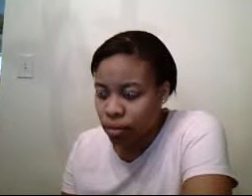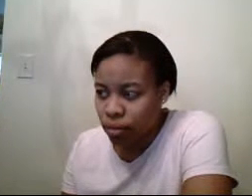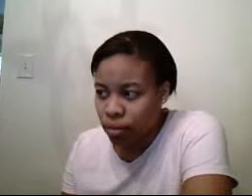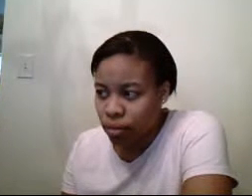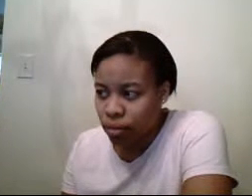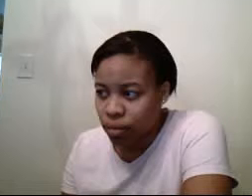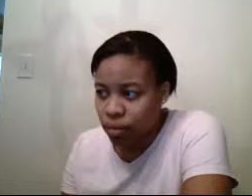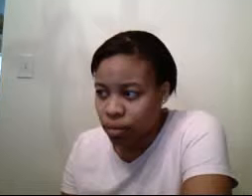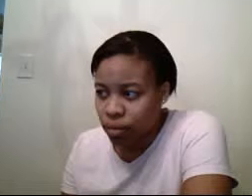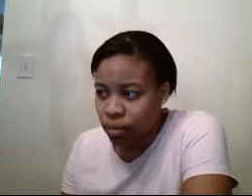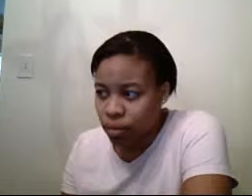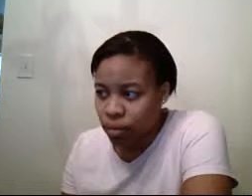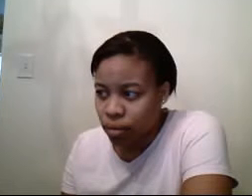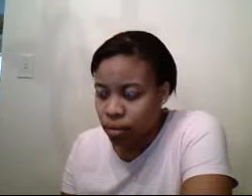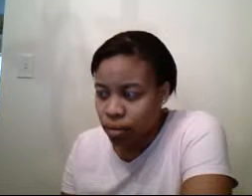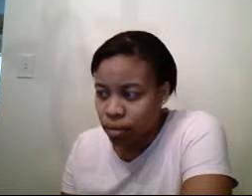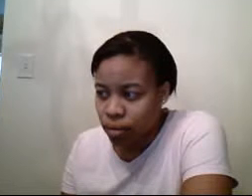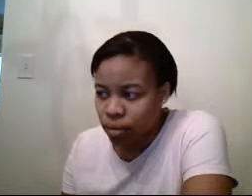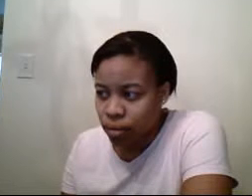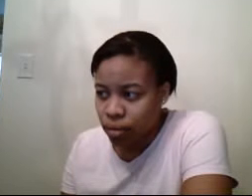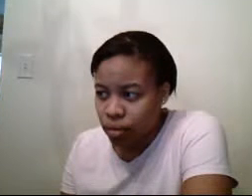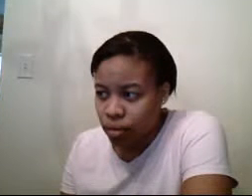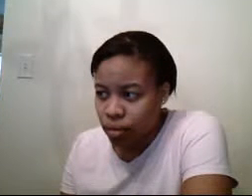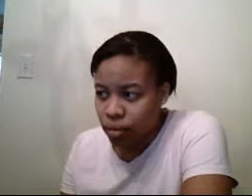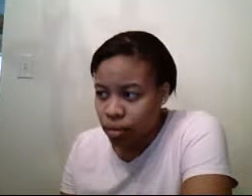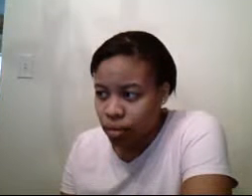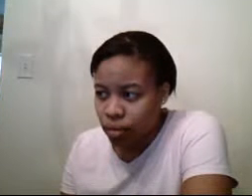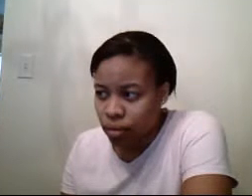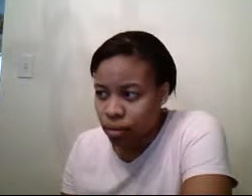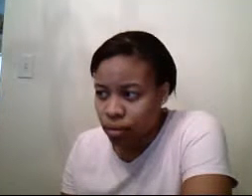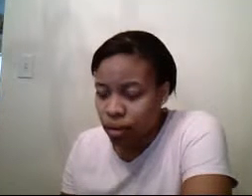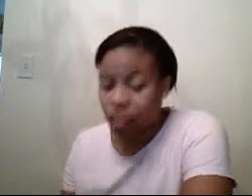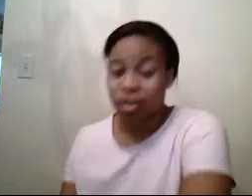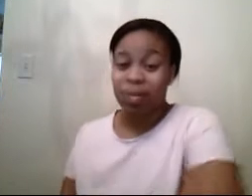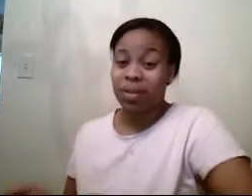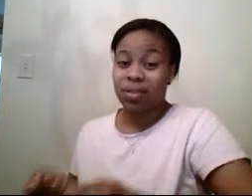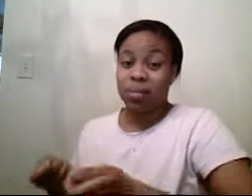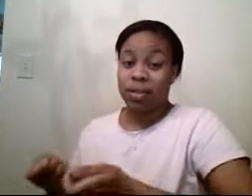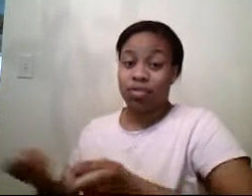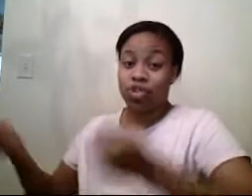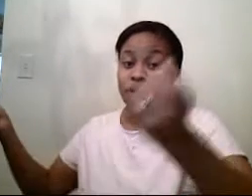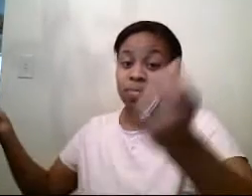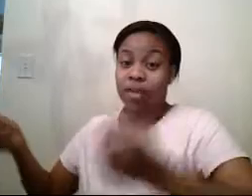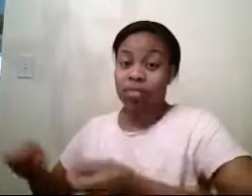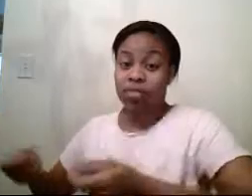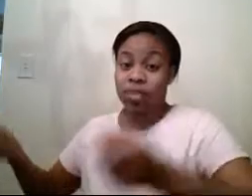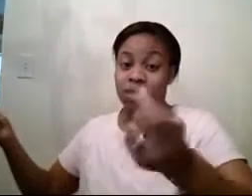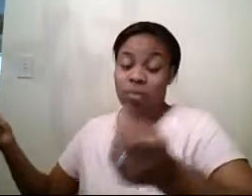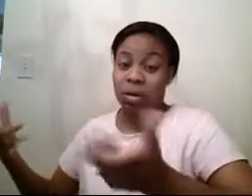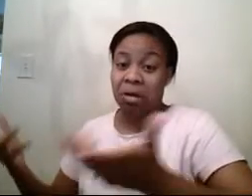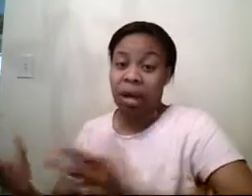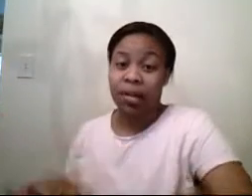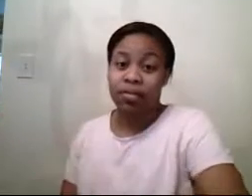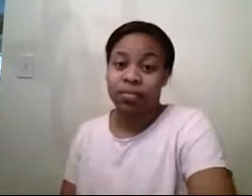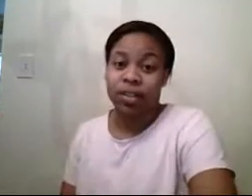or less resistant in water. And He's talking about something sharp, less resistant in water. I don't really